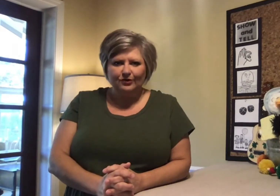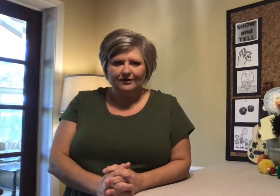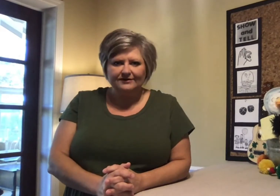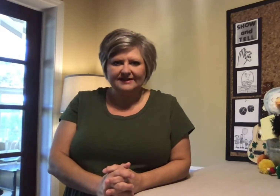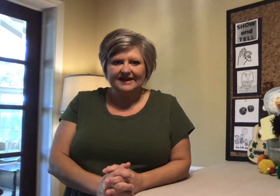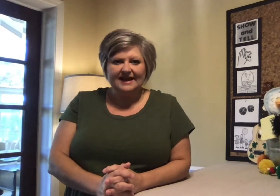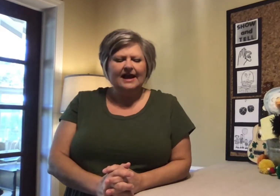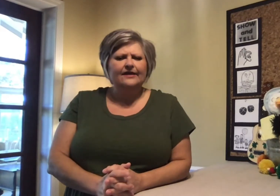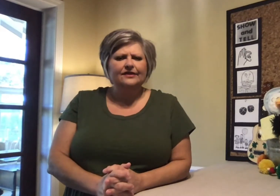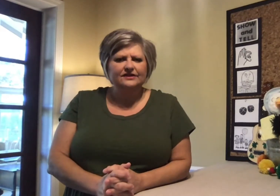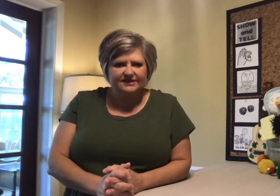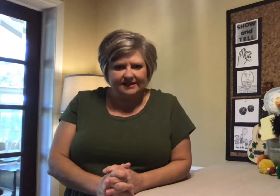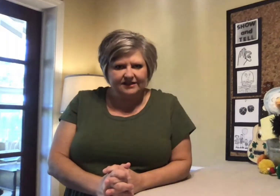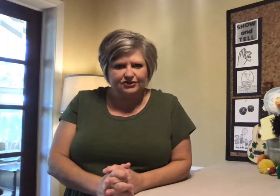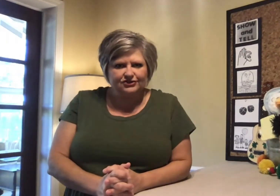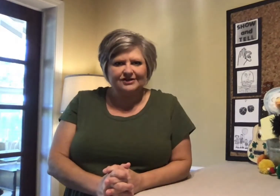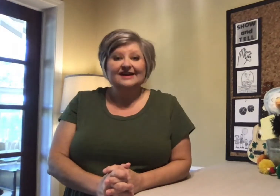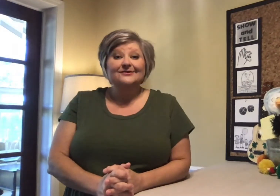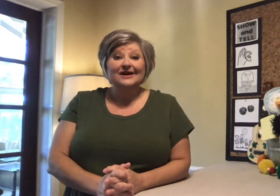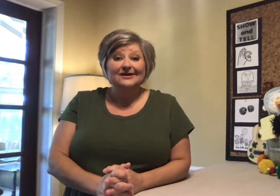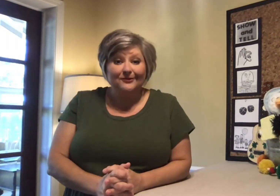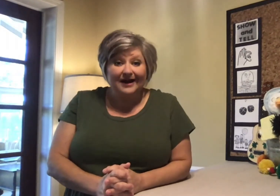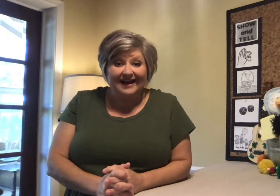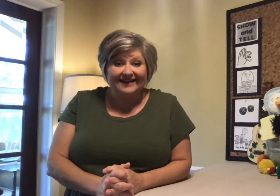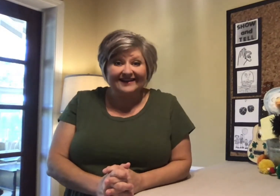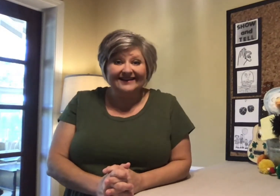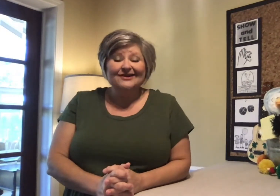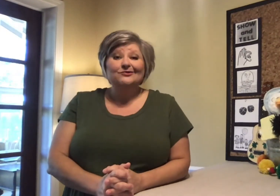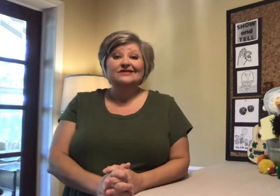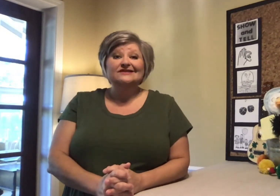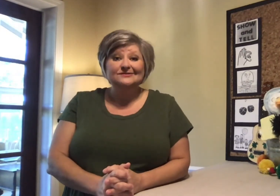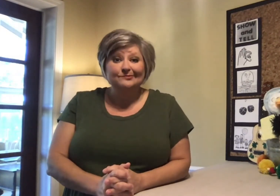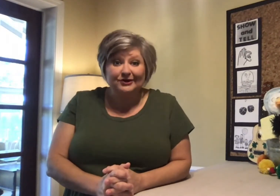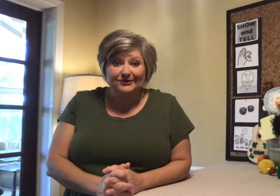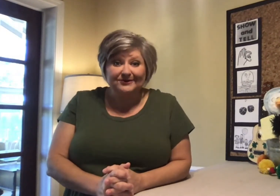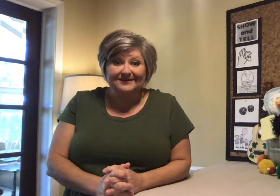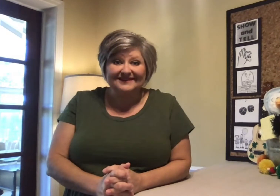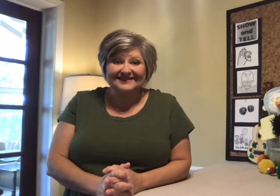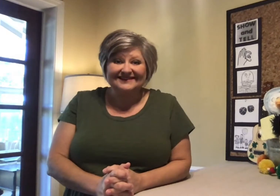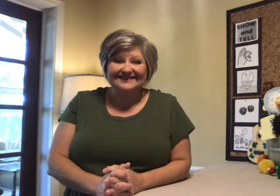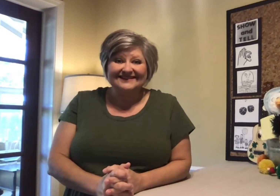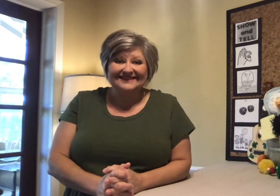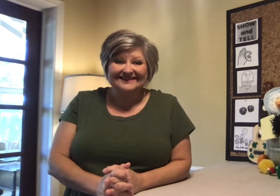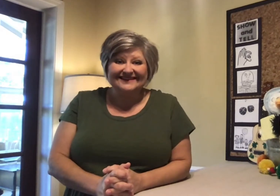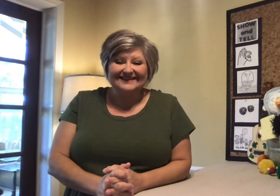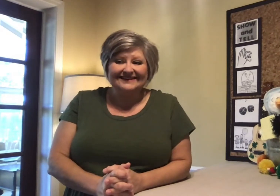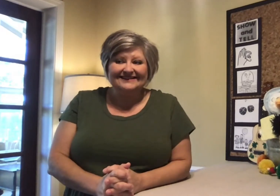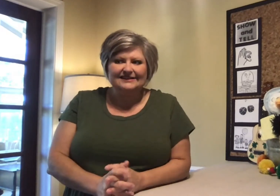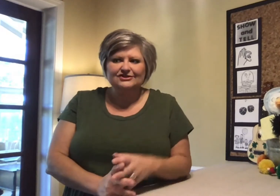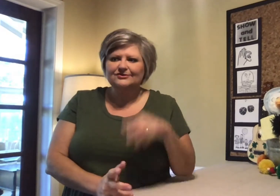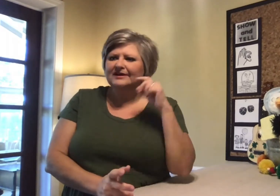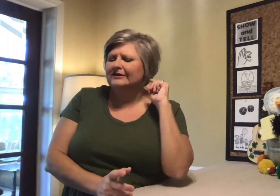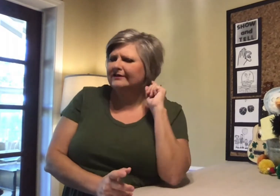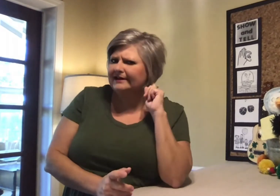sport, and the dish ran away with the spoon. Did you hear